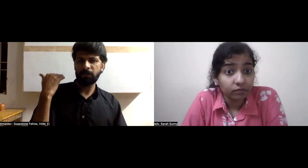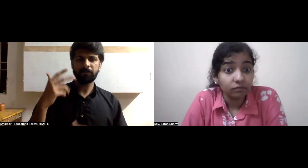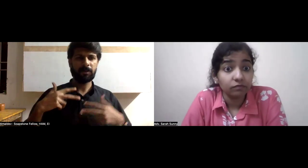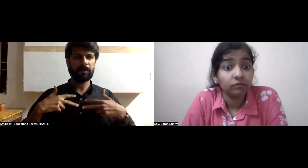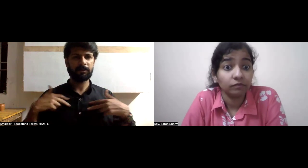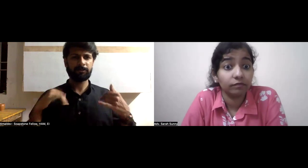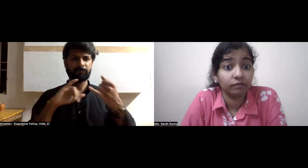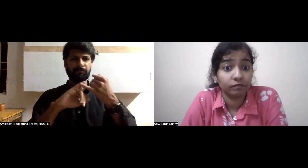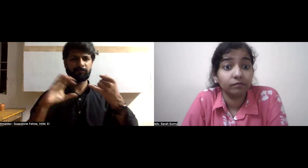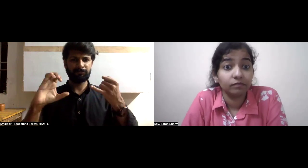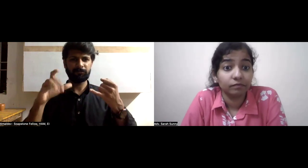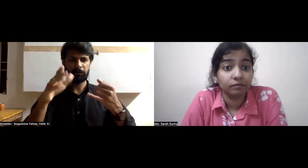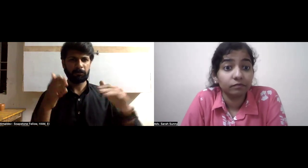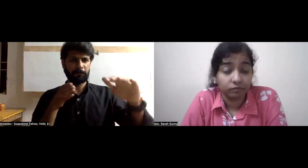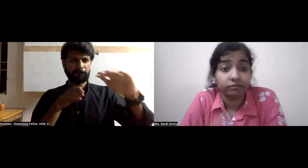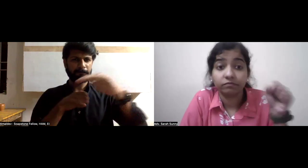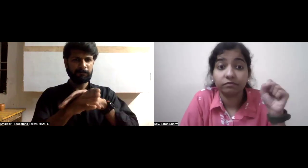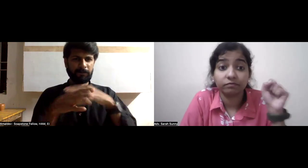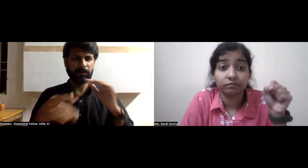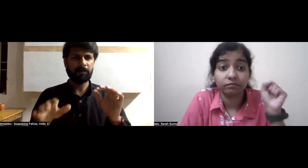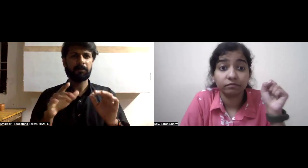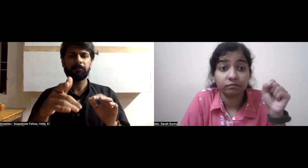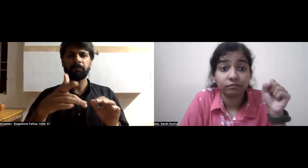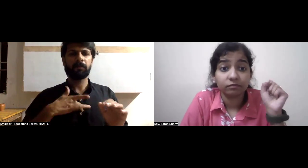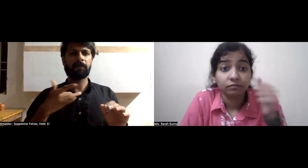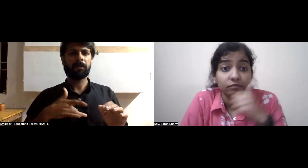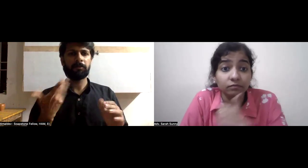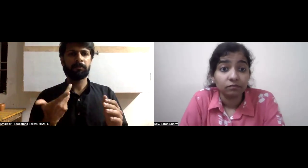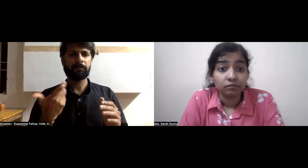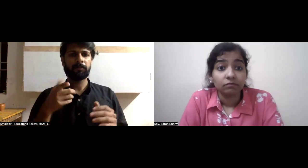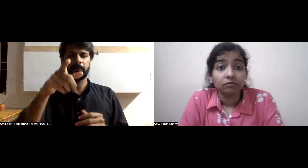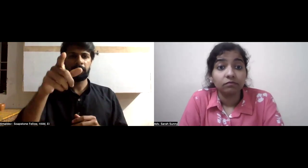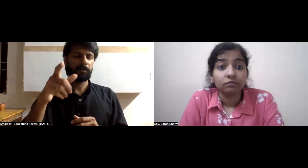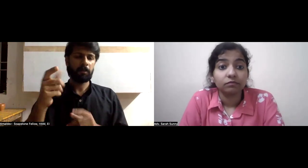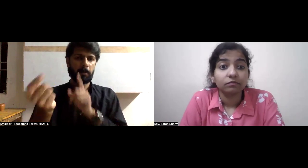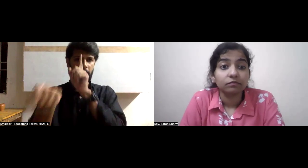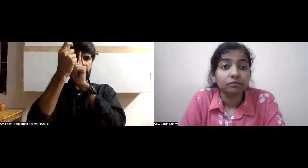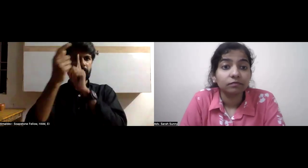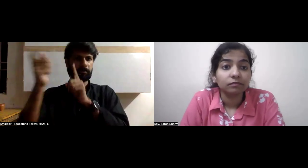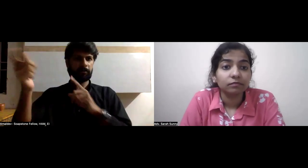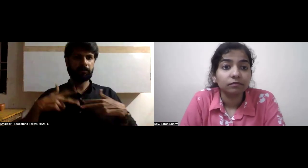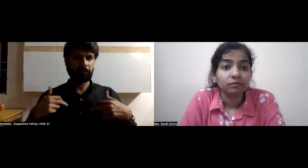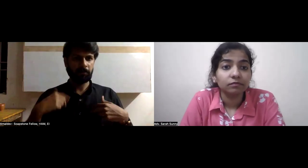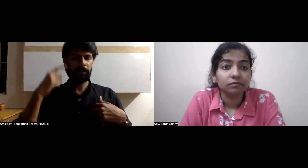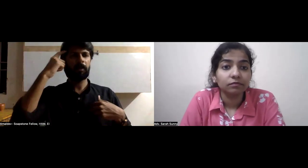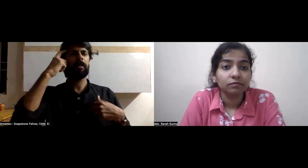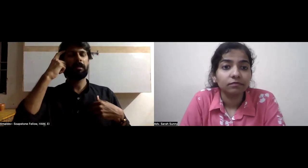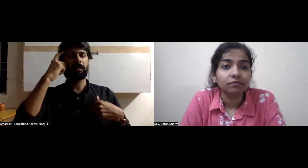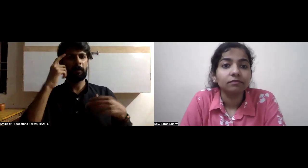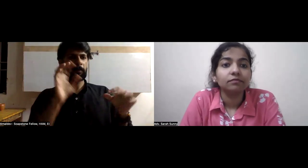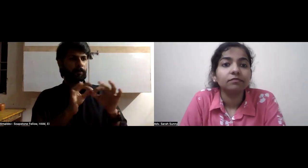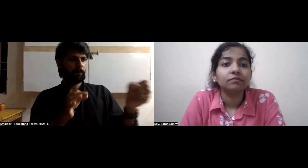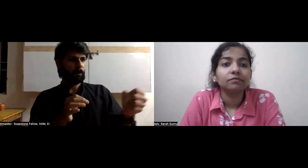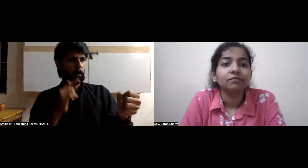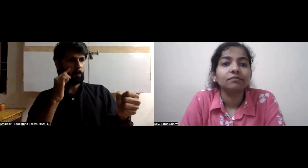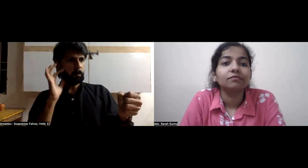and who uses what as well. So now I get that, Sarah, that you were in the Supreme Court, and